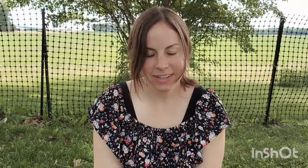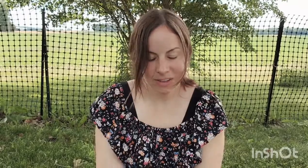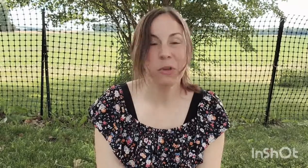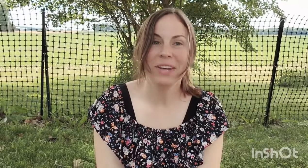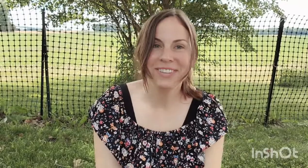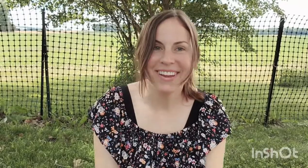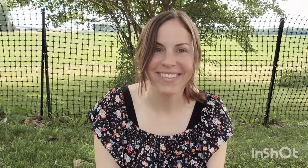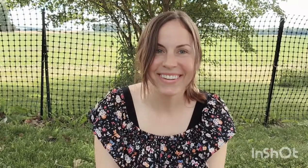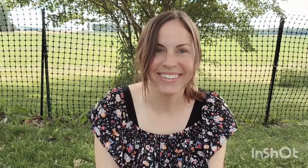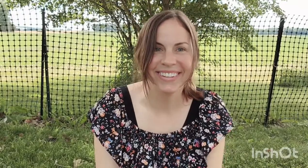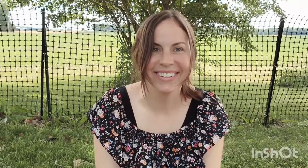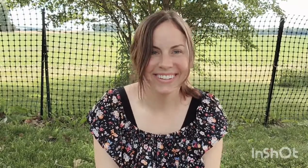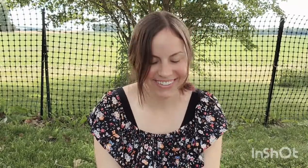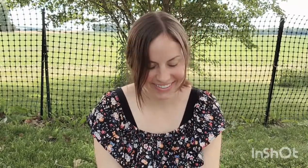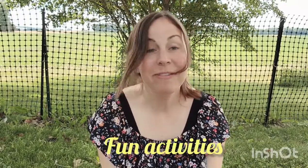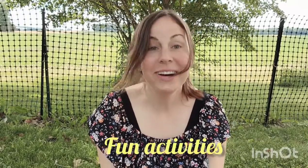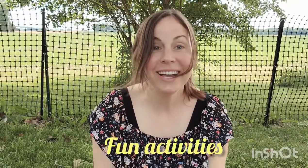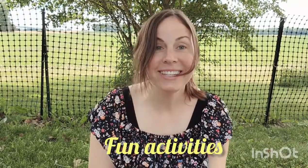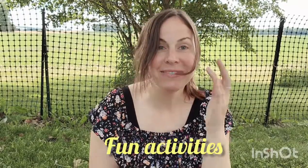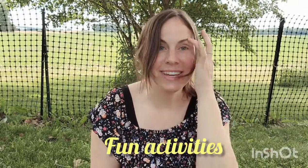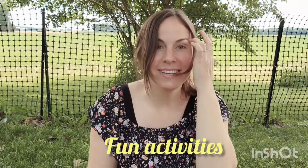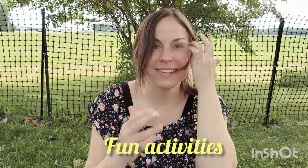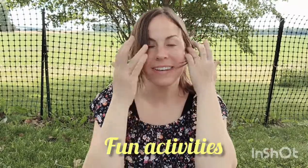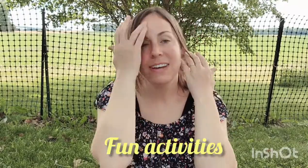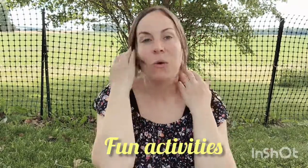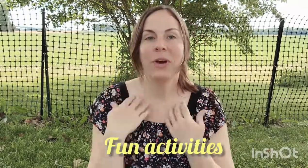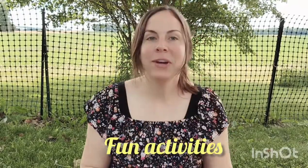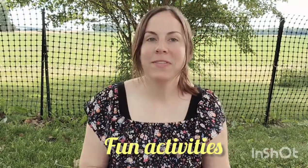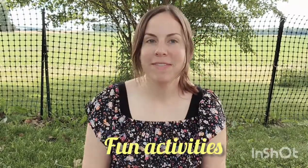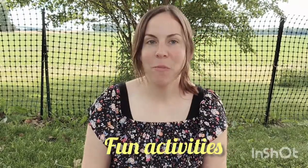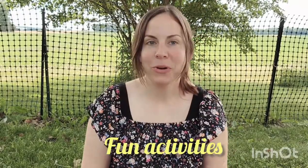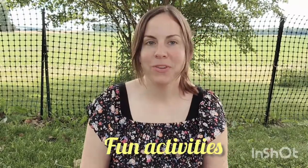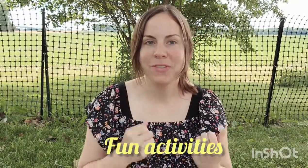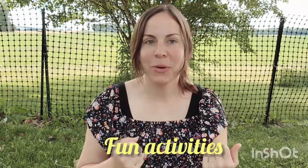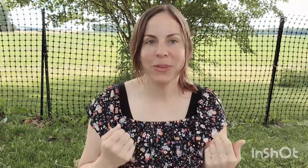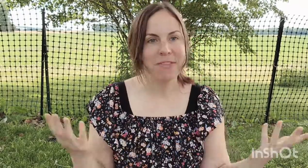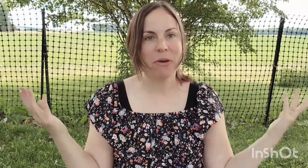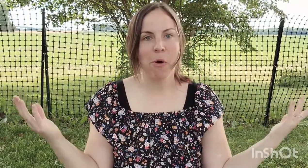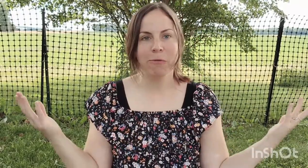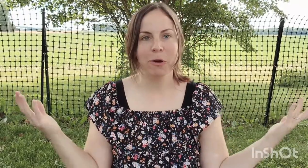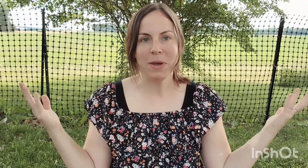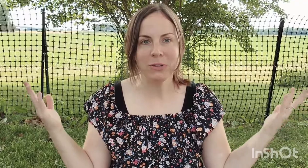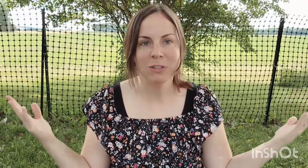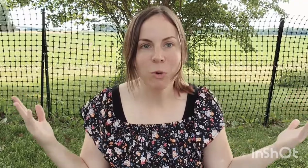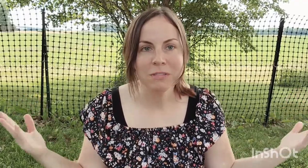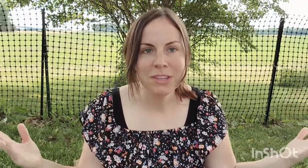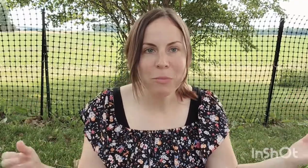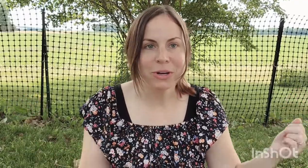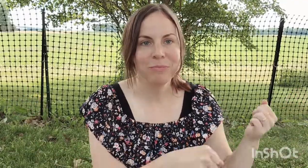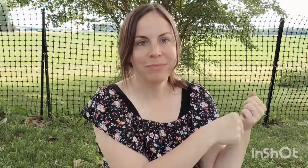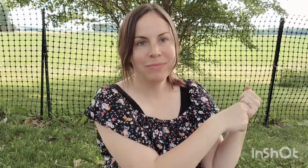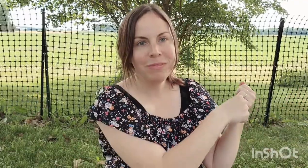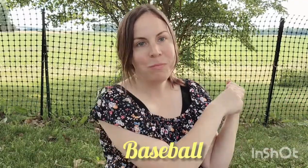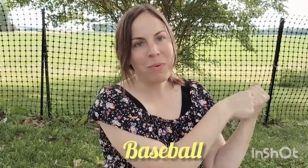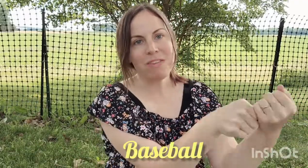Let's go on to the next section. Fun activities. We are in the summer, so let's go over a major sport of summer.